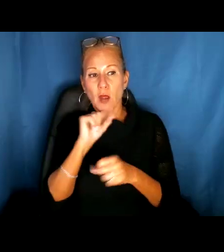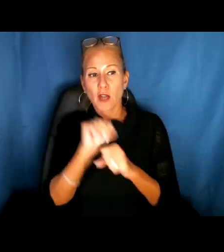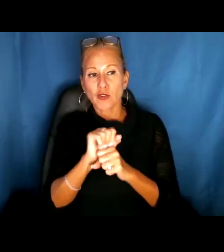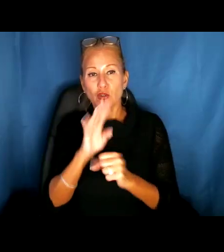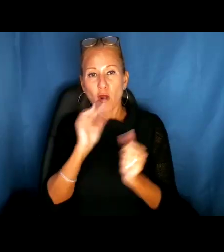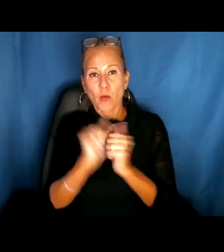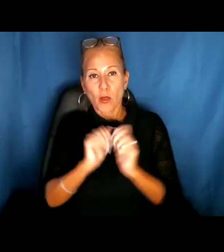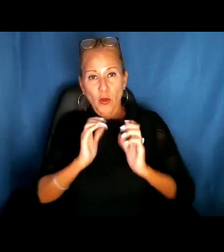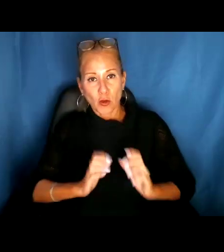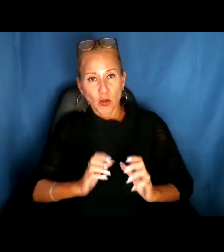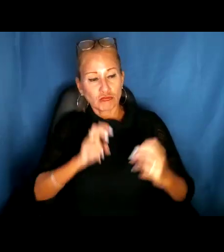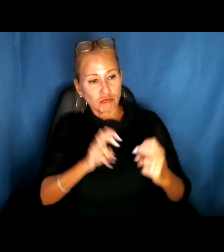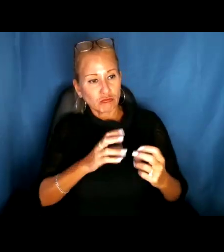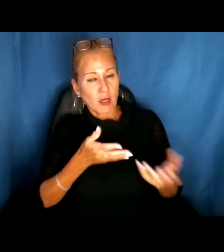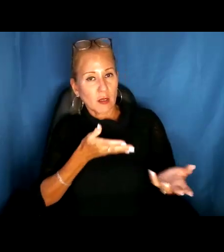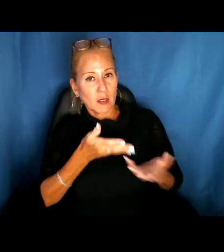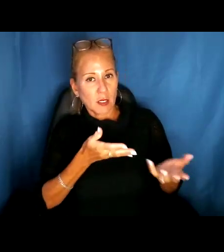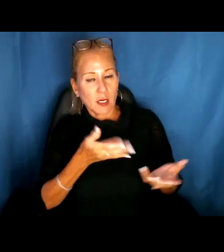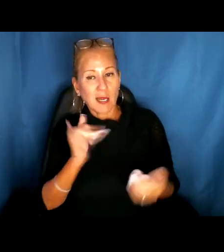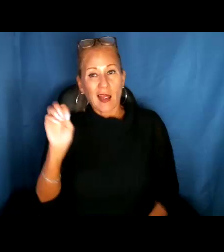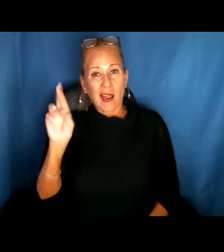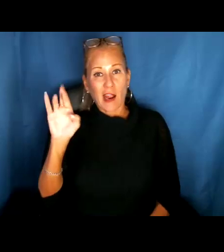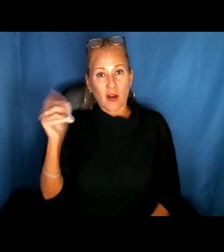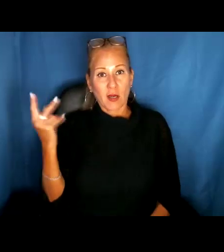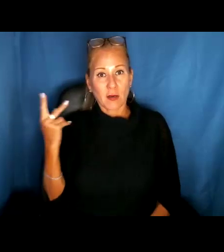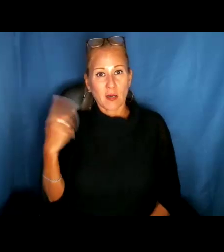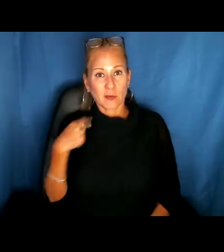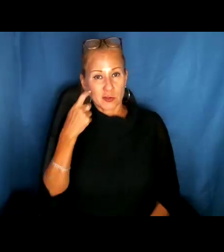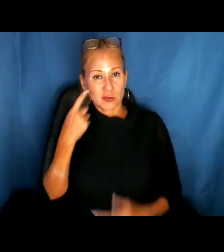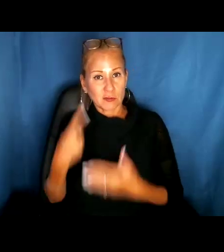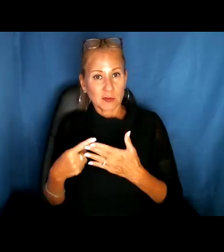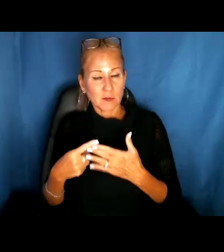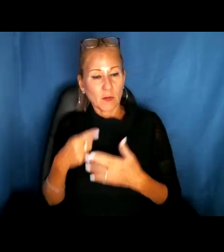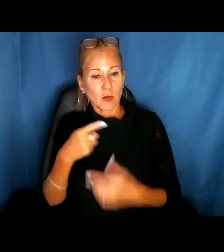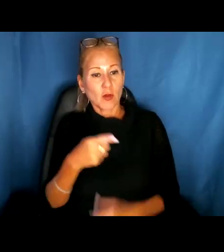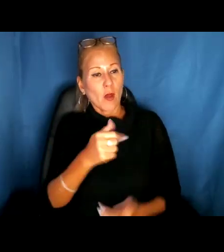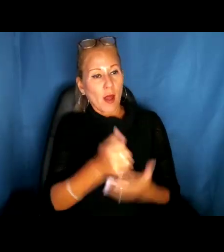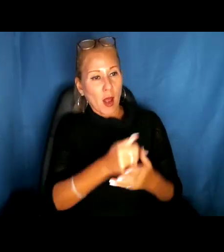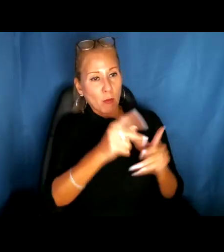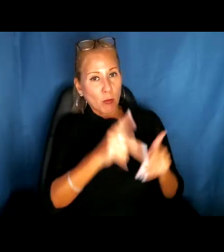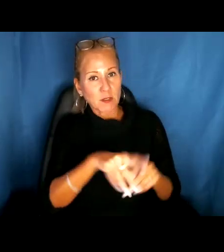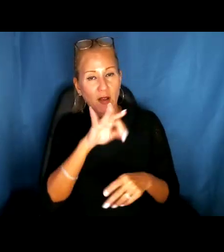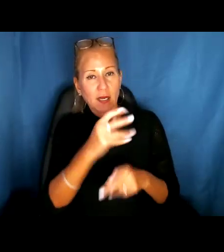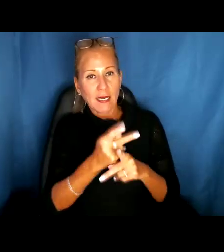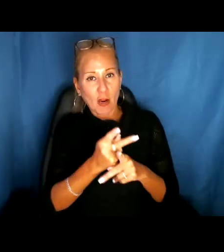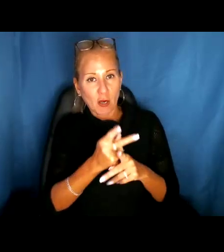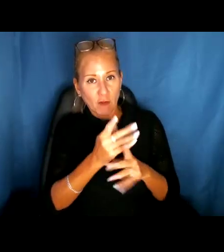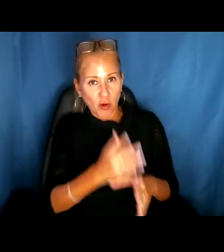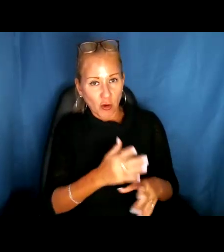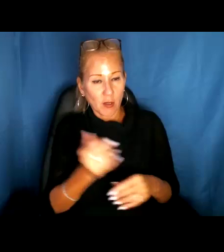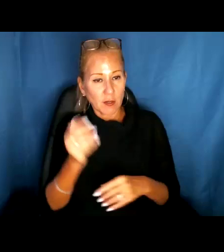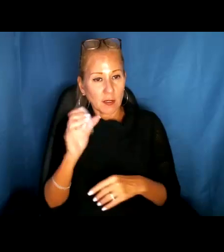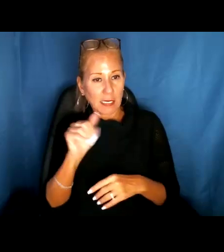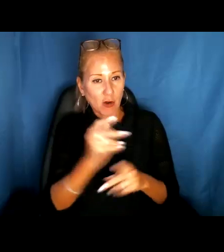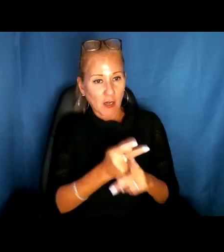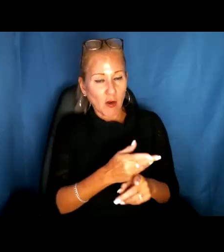with the consumer and do all of the things that Erica and I have said. You help a person find a caregiver, you help teach them